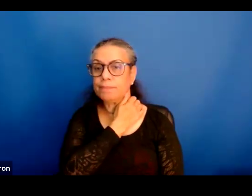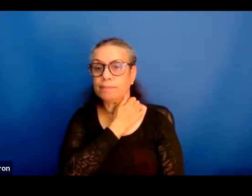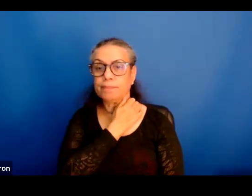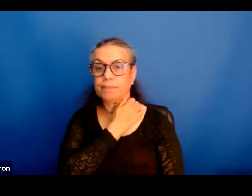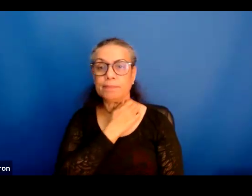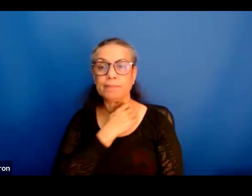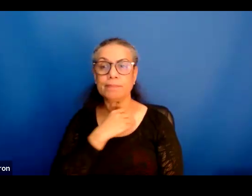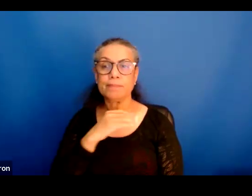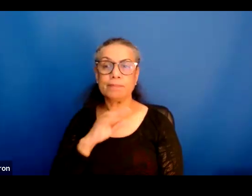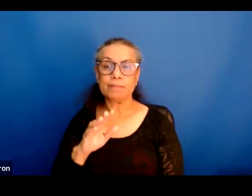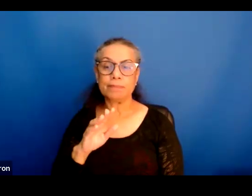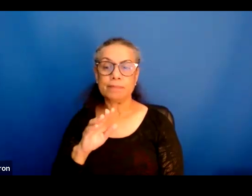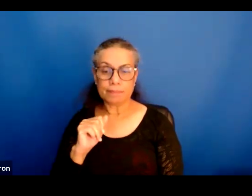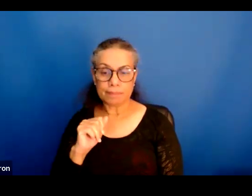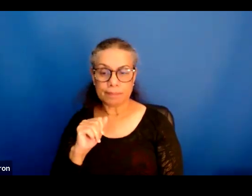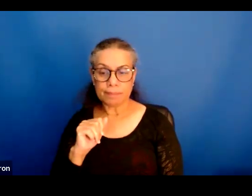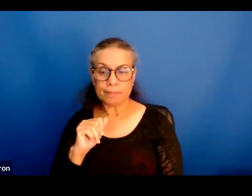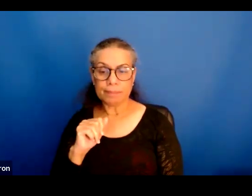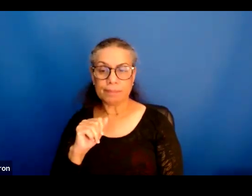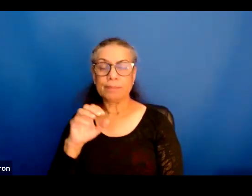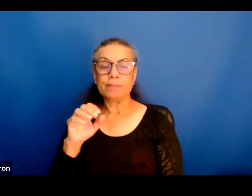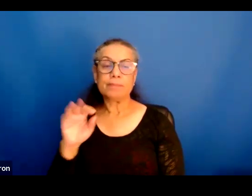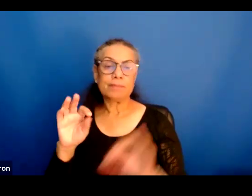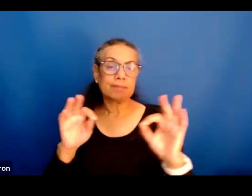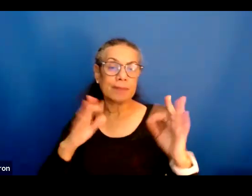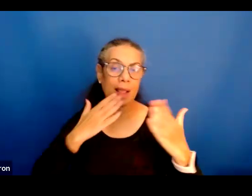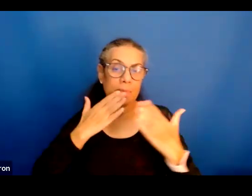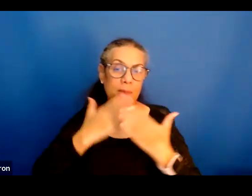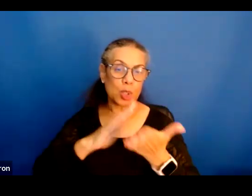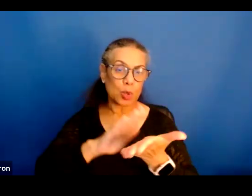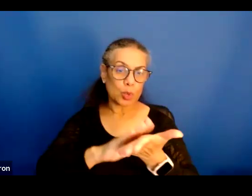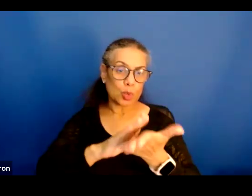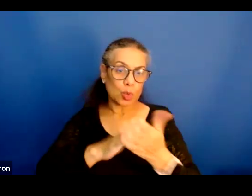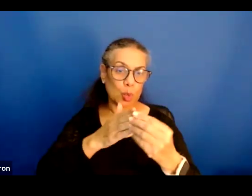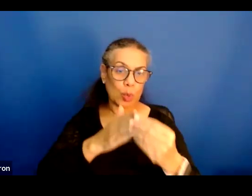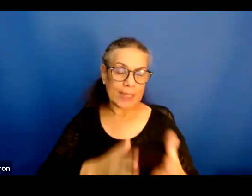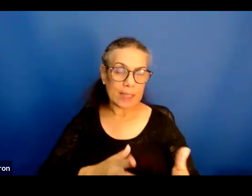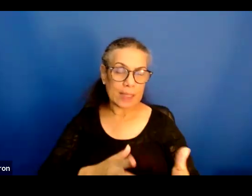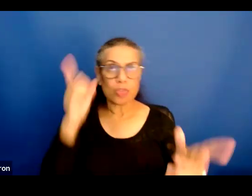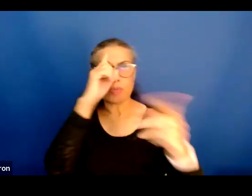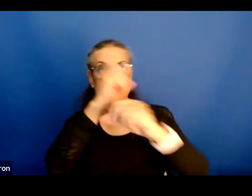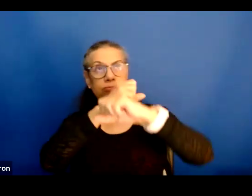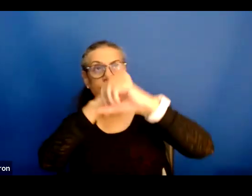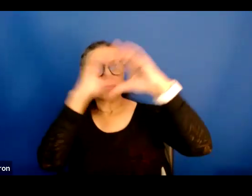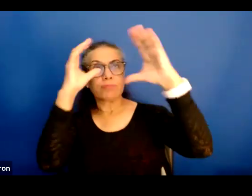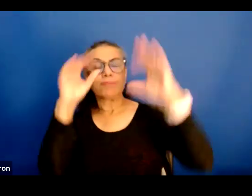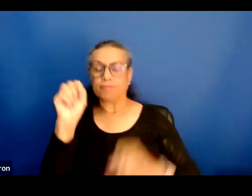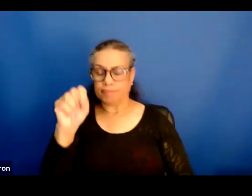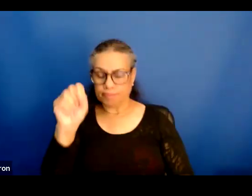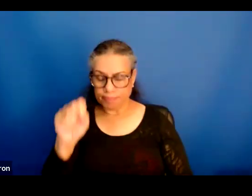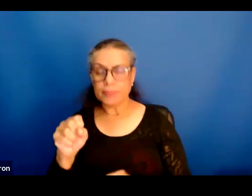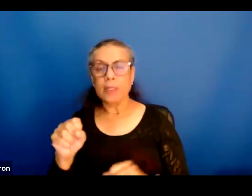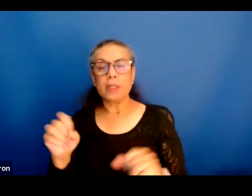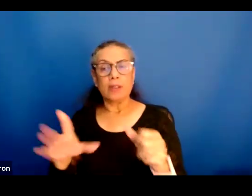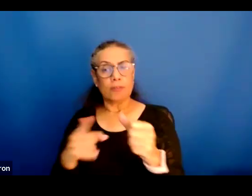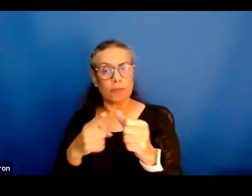Thank you so much for this valuable information, and thank you to the school leaders as well for painting the picture. Just